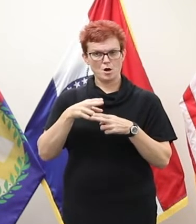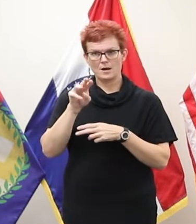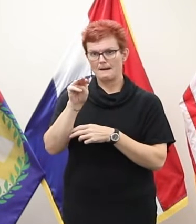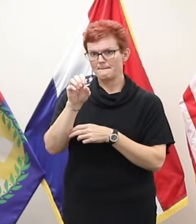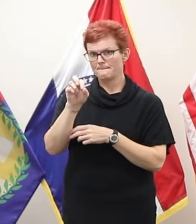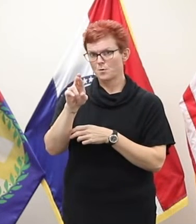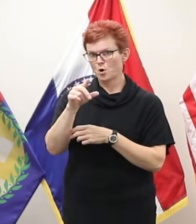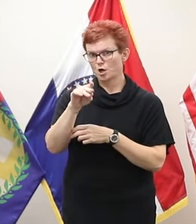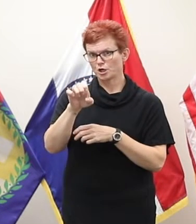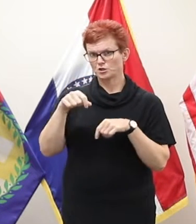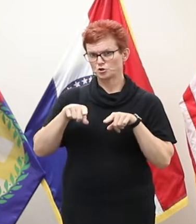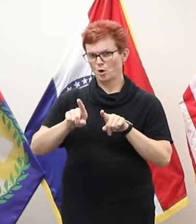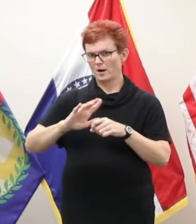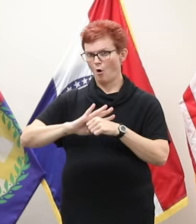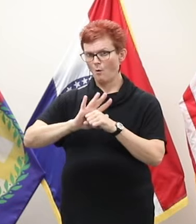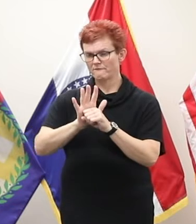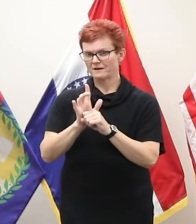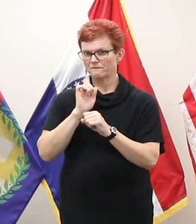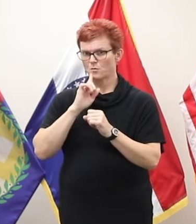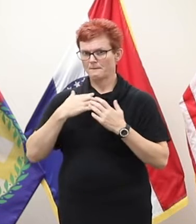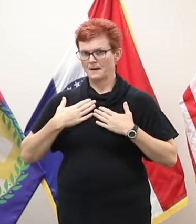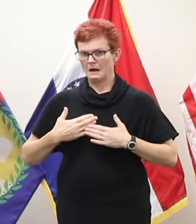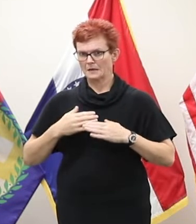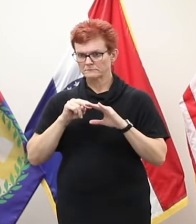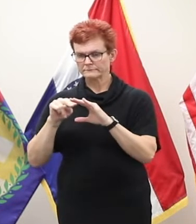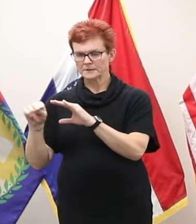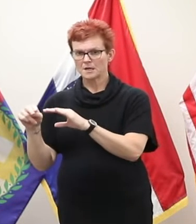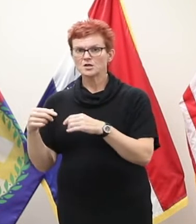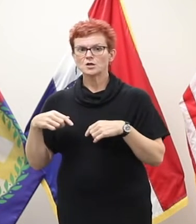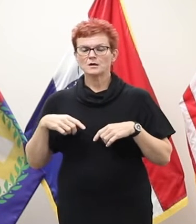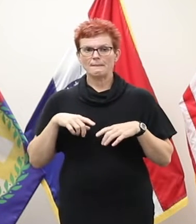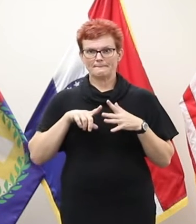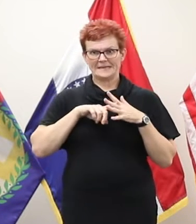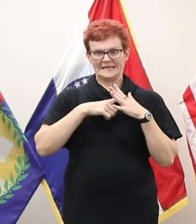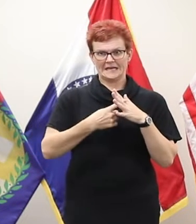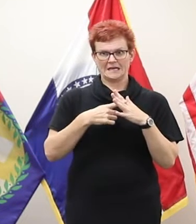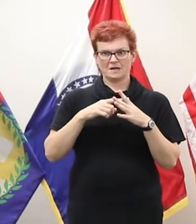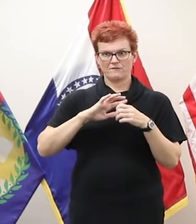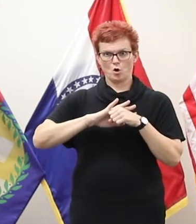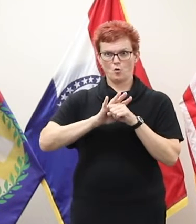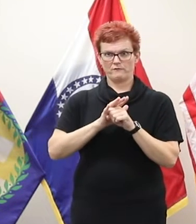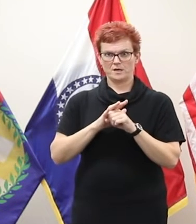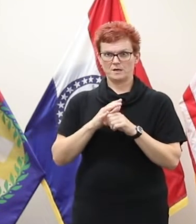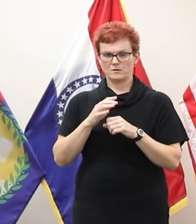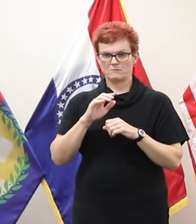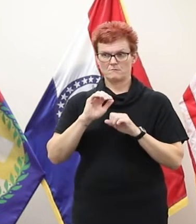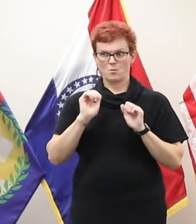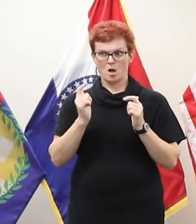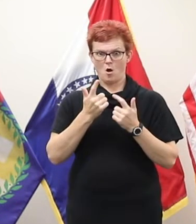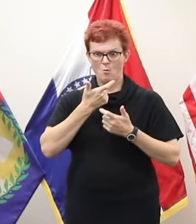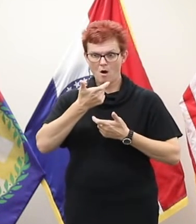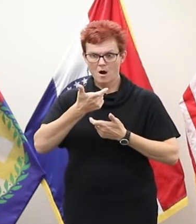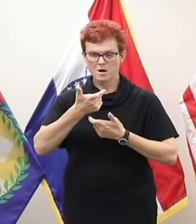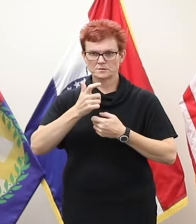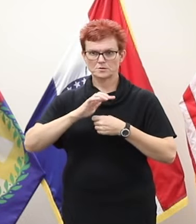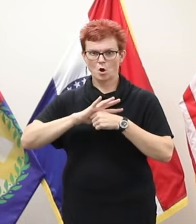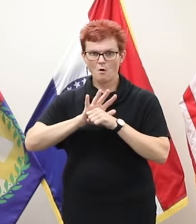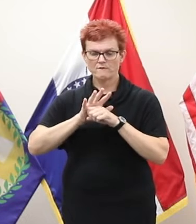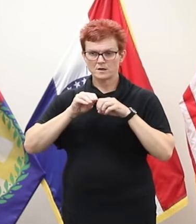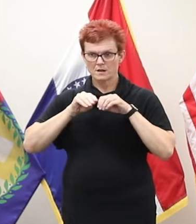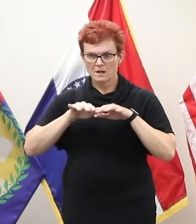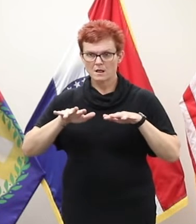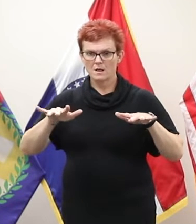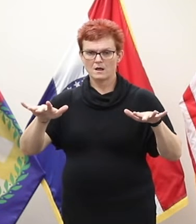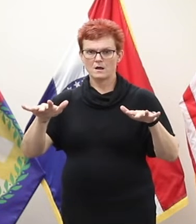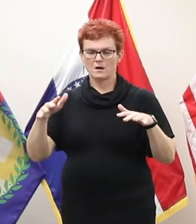COVID. So during the beginning of COVID, we all watched with alarm as COVID was sweeping through the